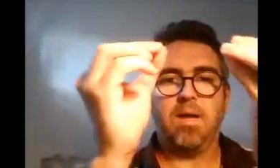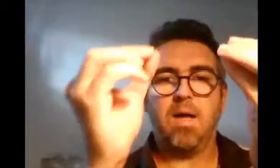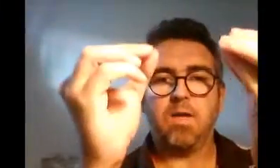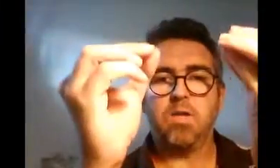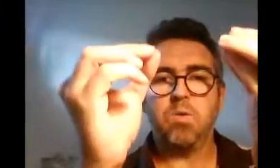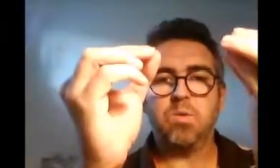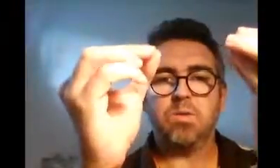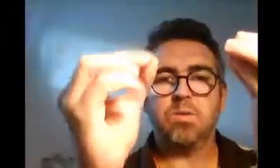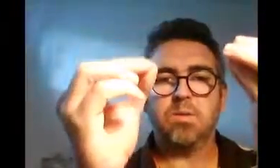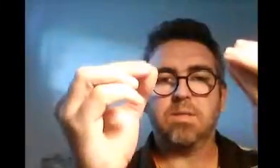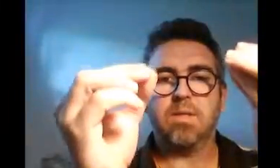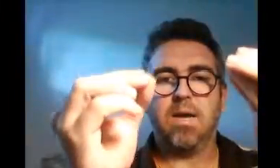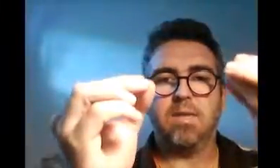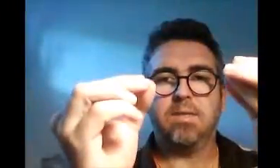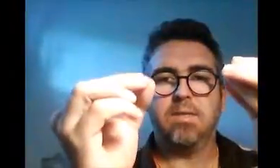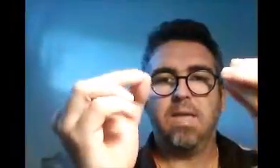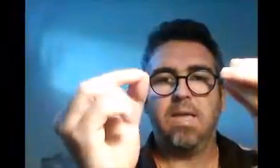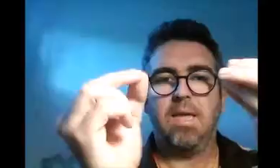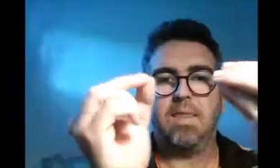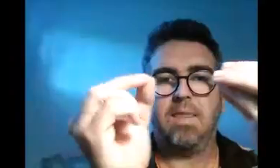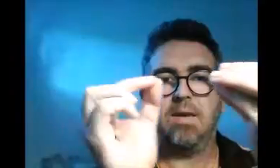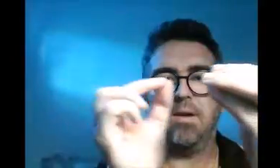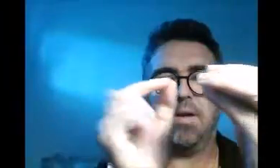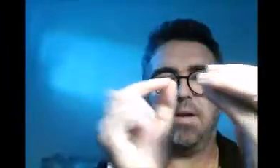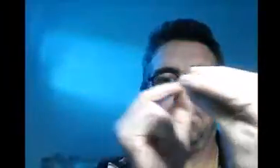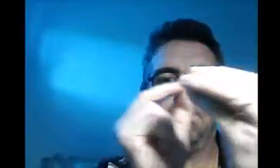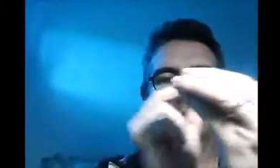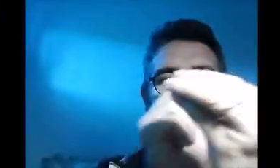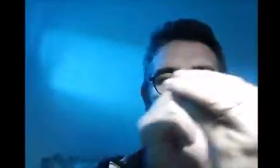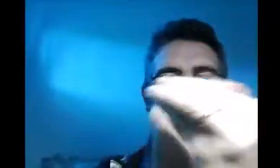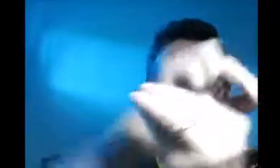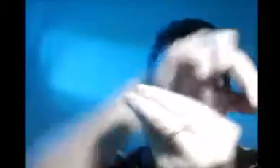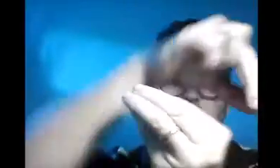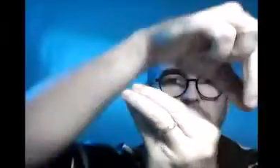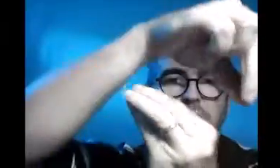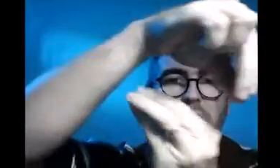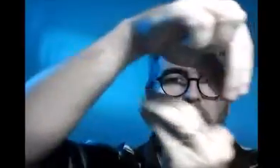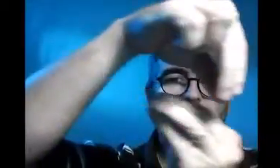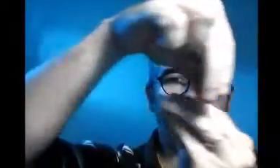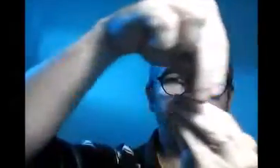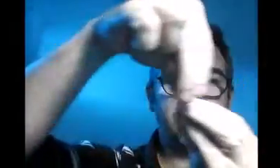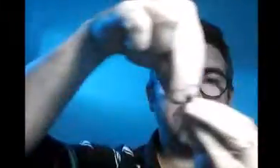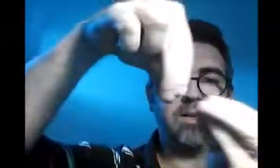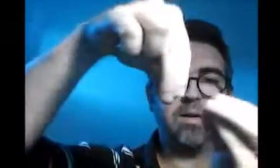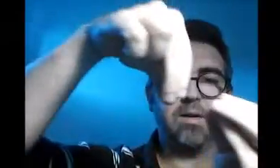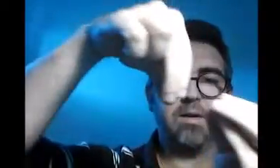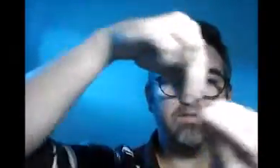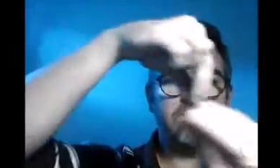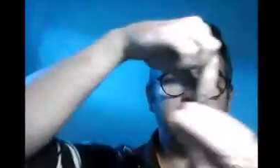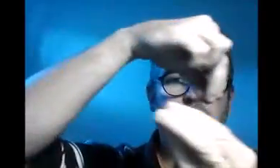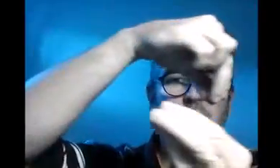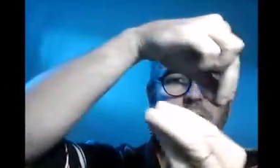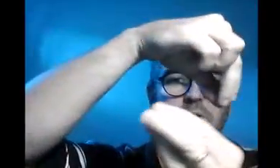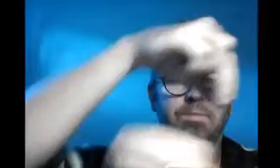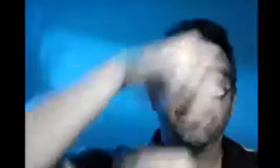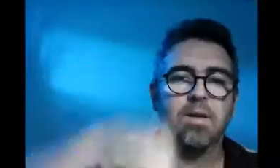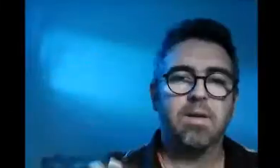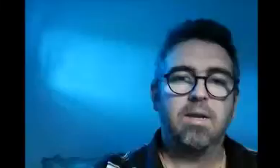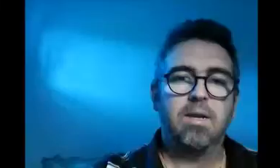a good side, and they are eclipsing each other while rotating around each other.